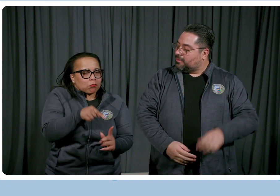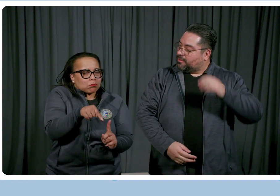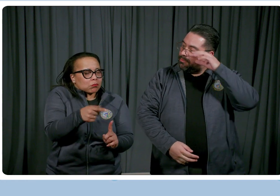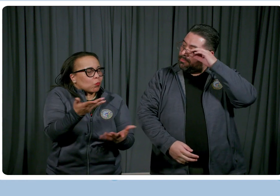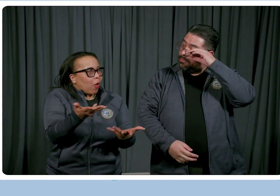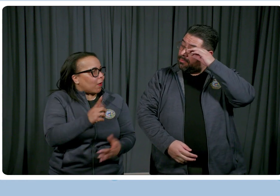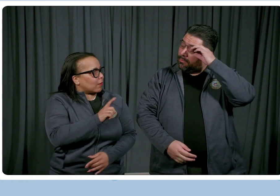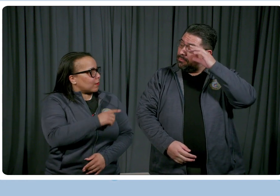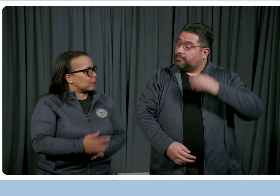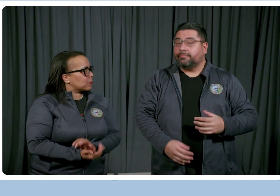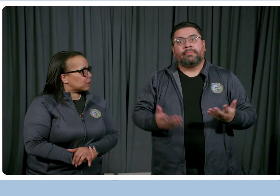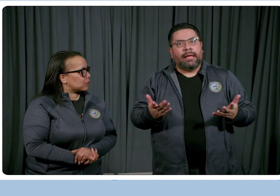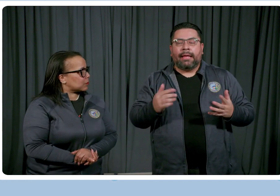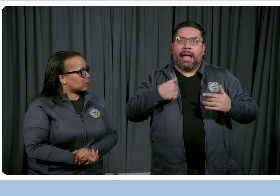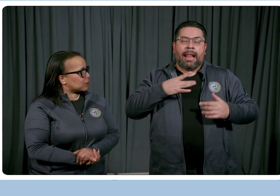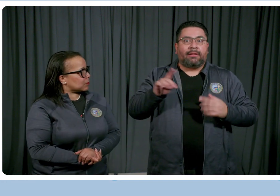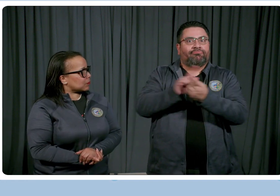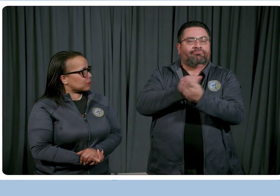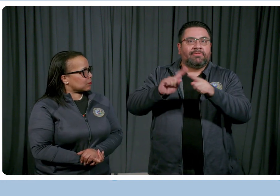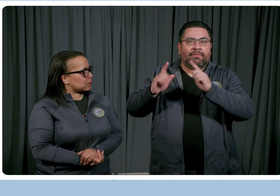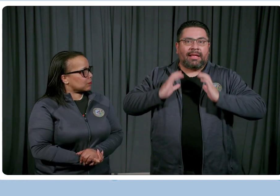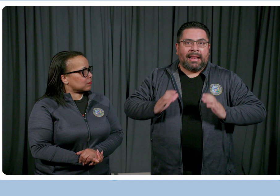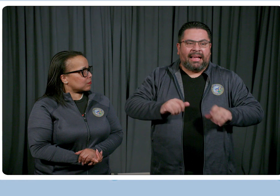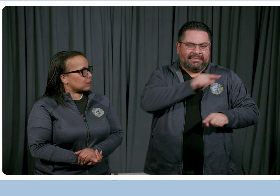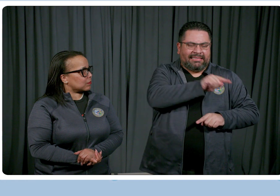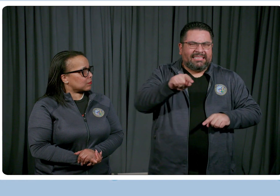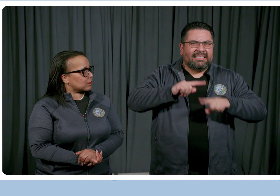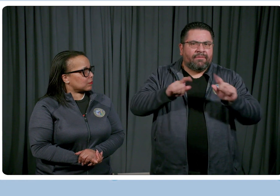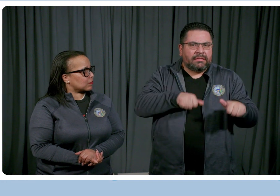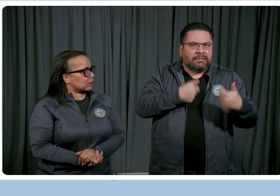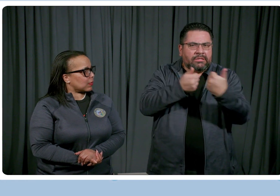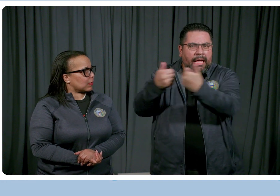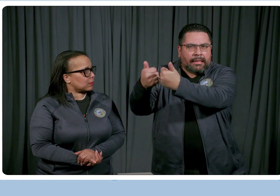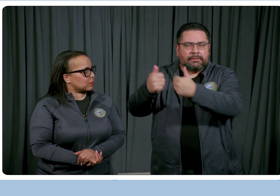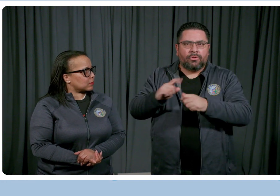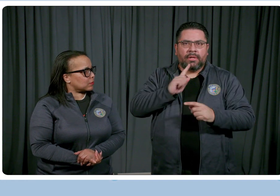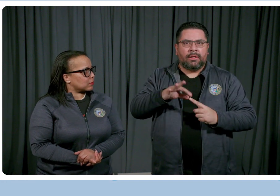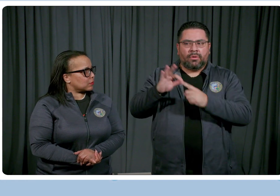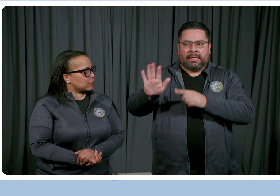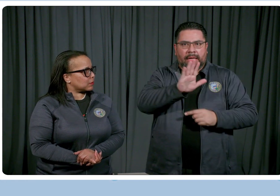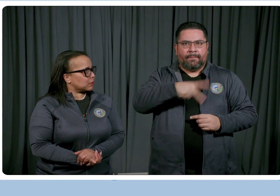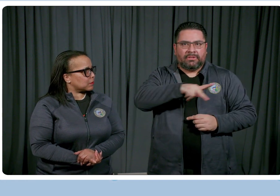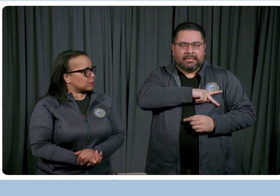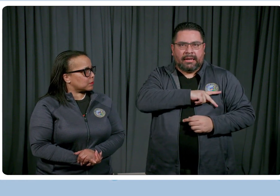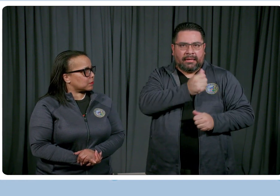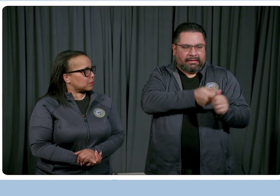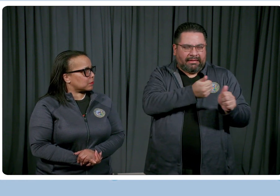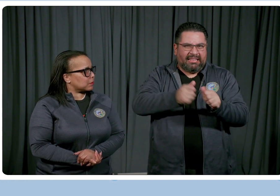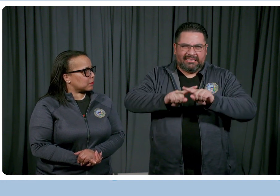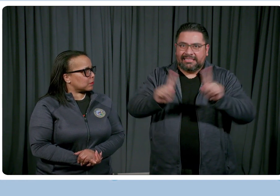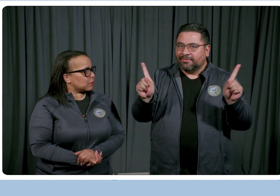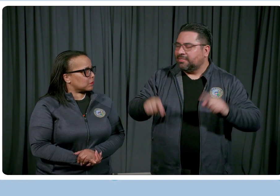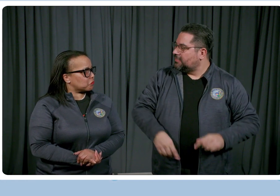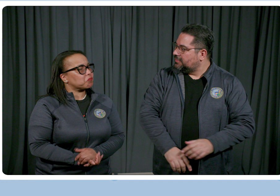to know the different clients. They all kind of pose different challenges for me as a counselor. They're such unique personalities. Everyone's